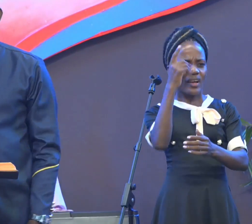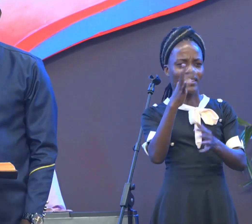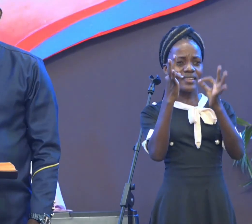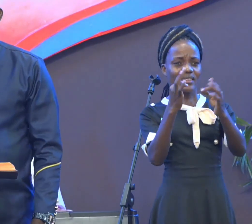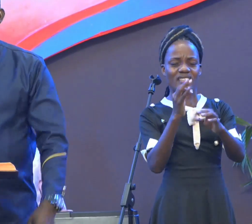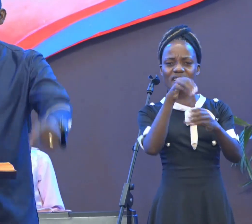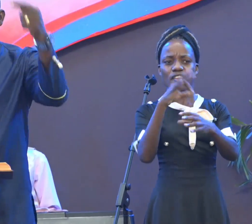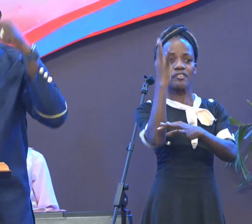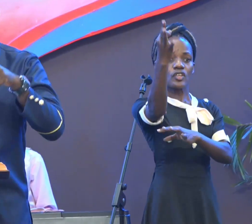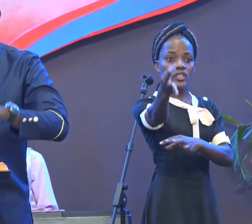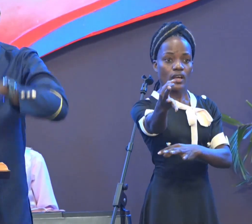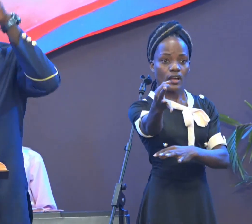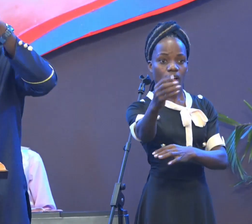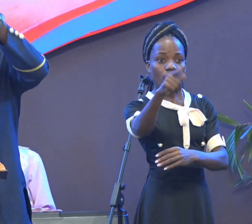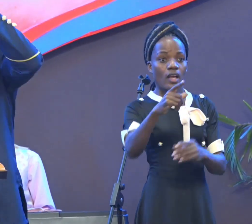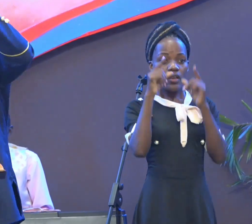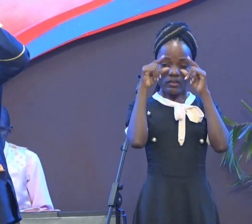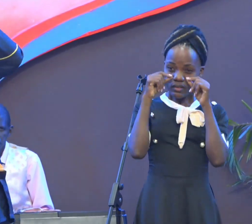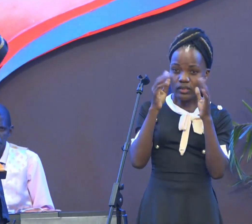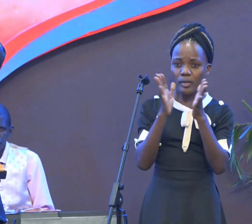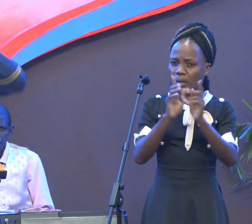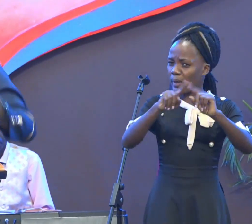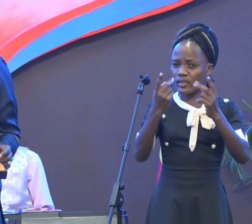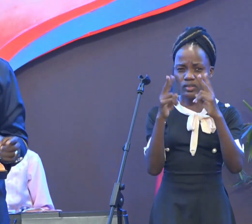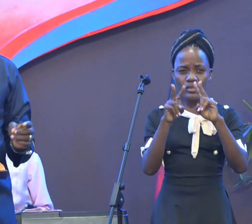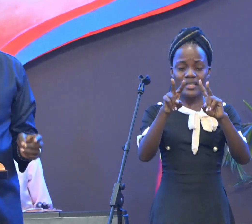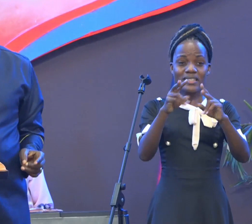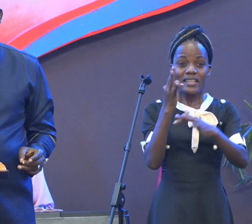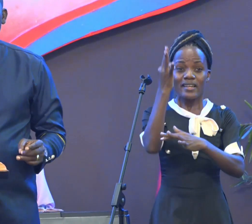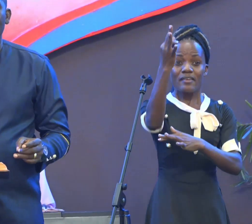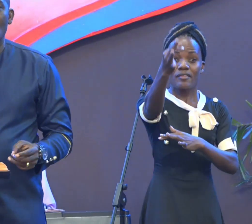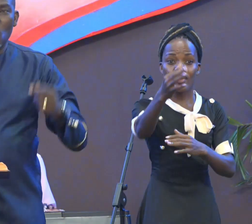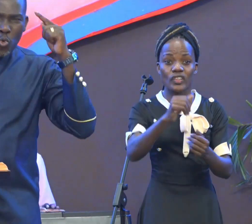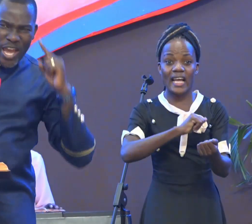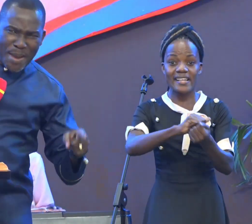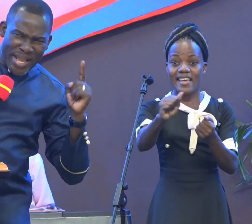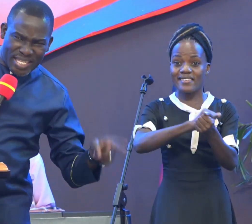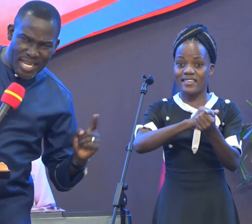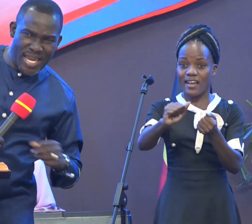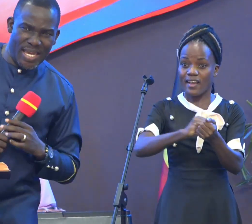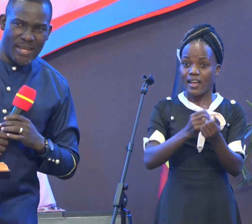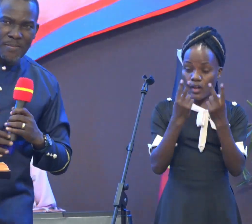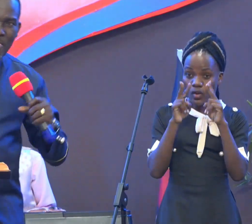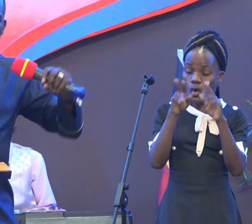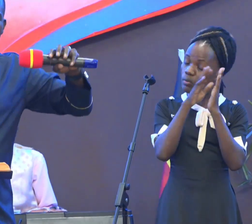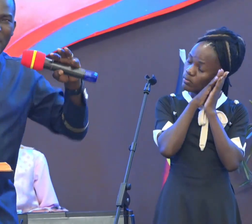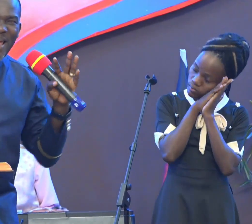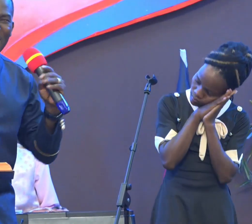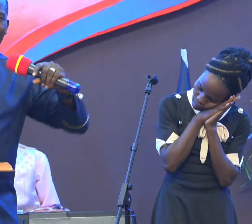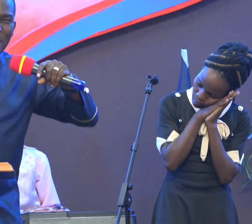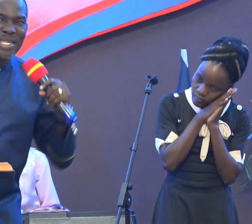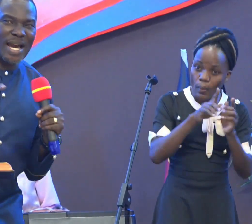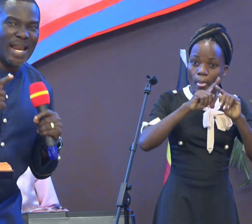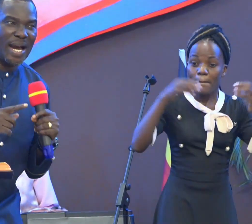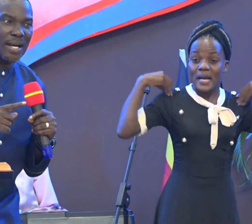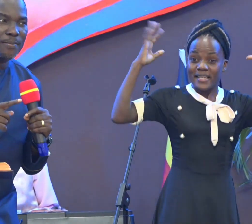you know what is coming. Webasa tolaba akabya akajja. Sleeping and you're seeing danger coming ahead. Webase. You're sleeping.